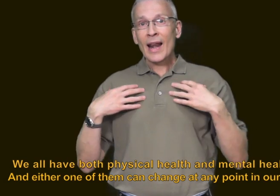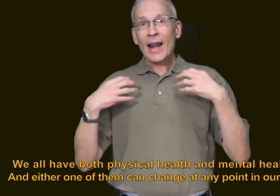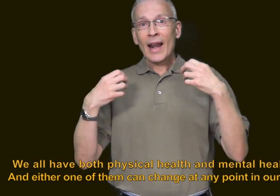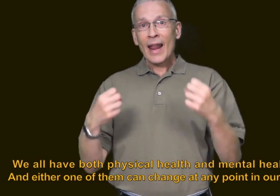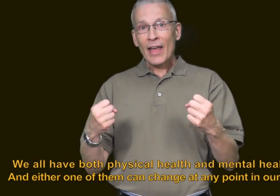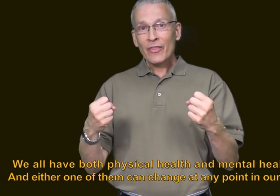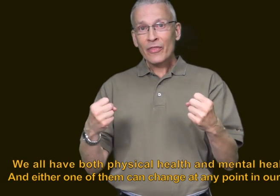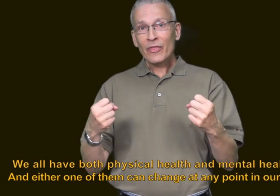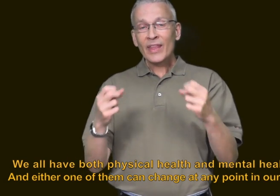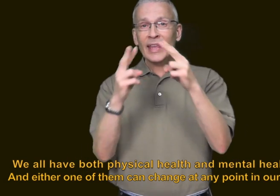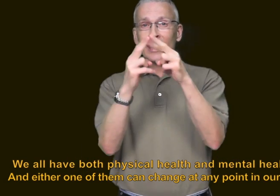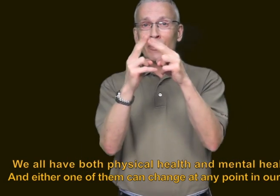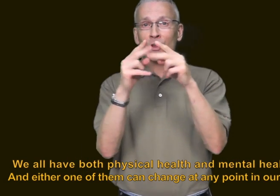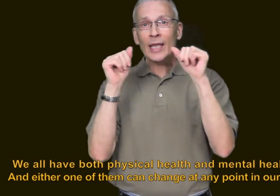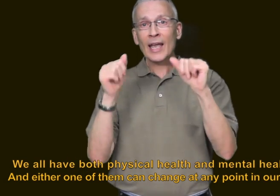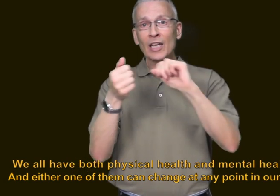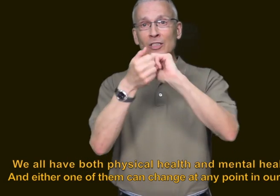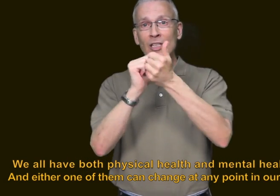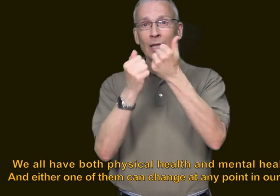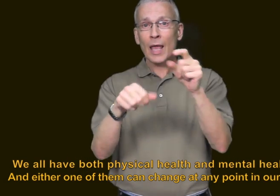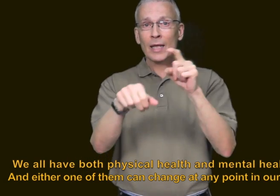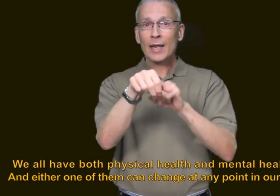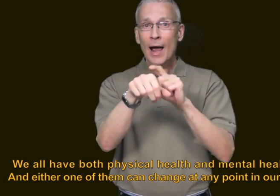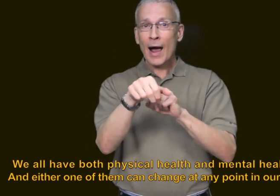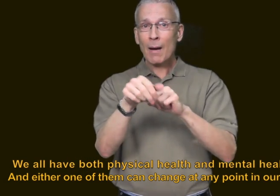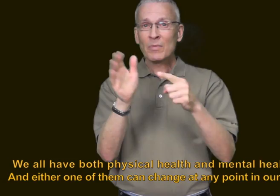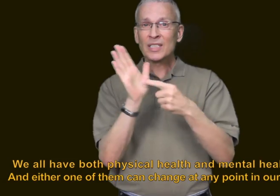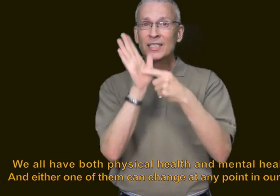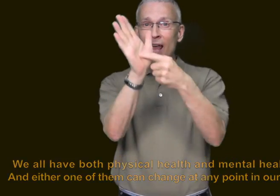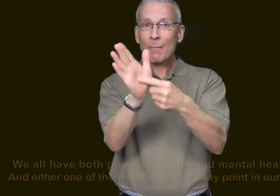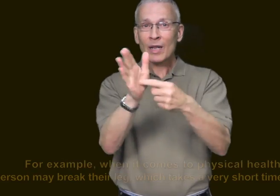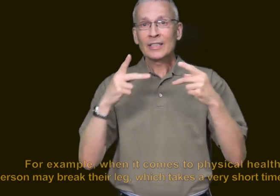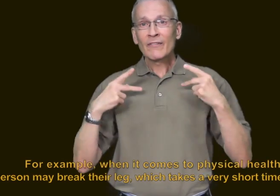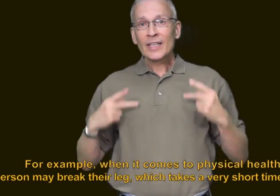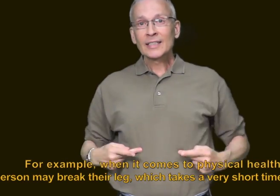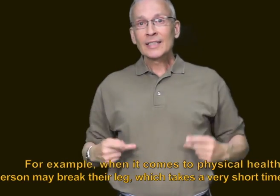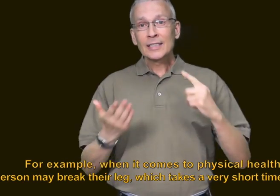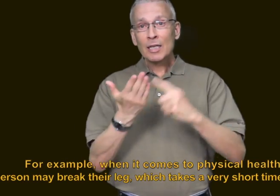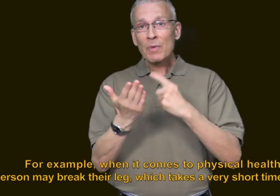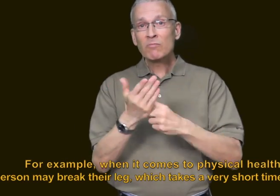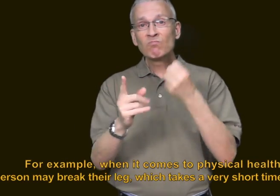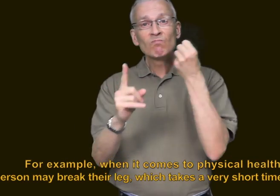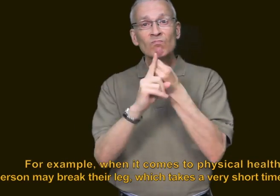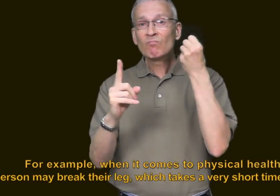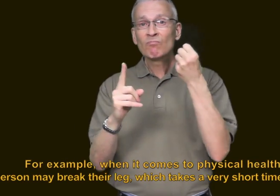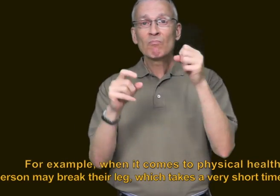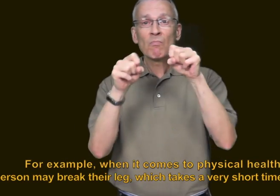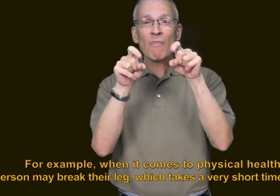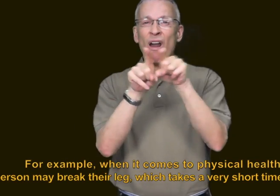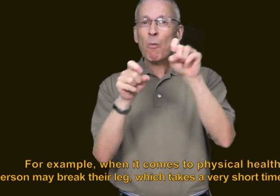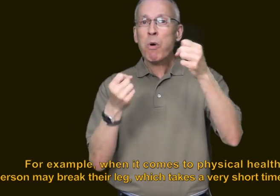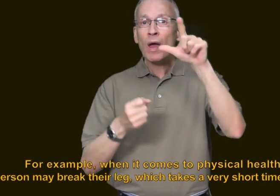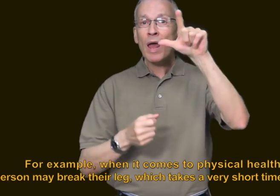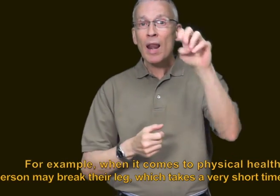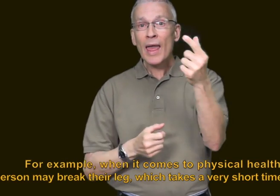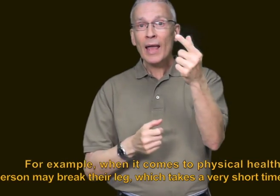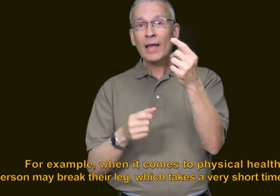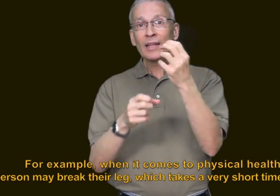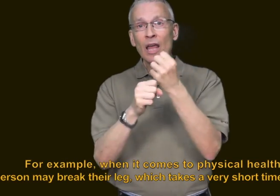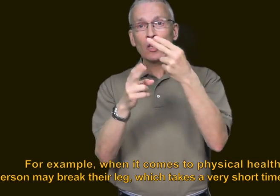health, and either one of them can change at any point in our life. For example, when it comes to physical health, a person may break